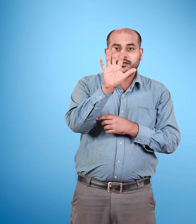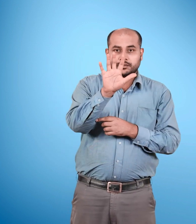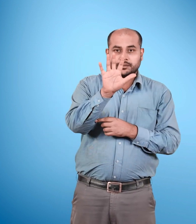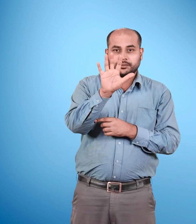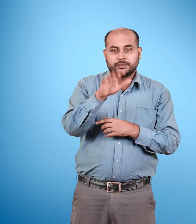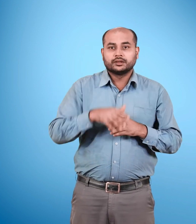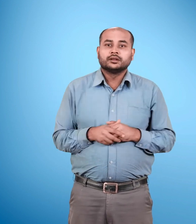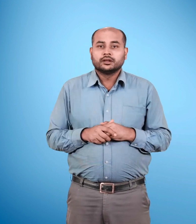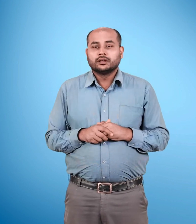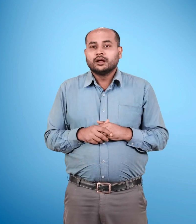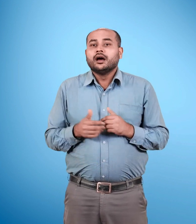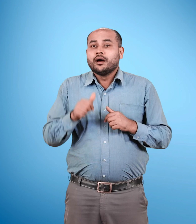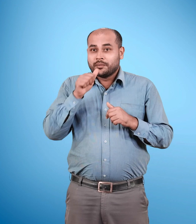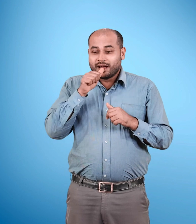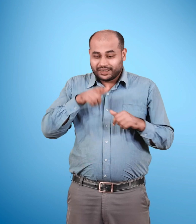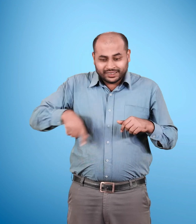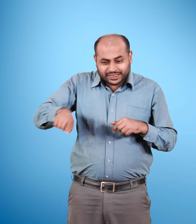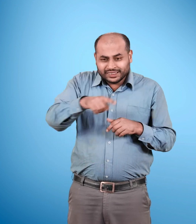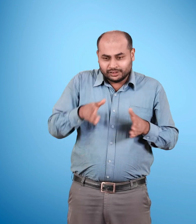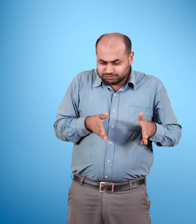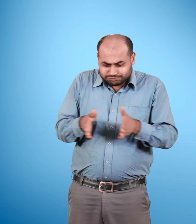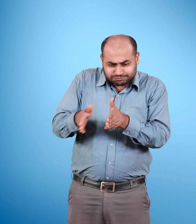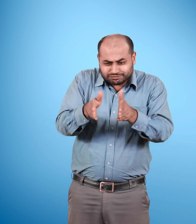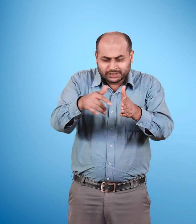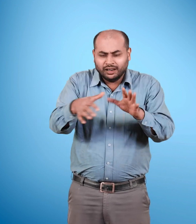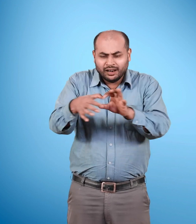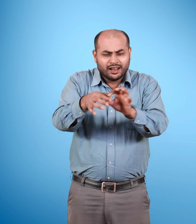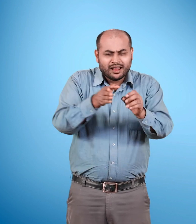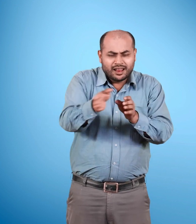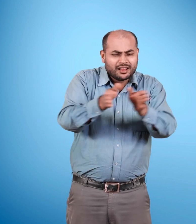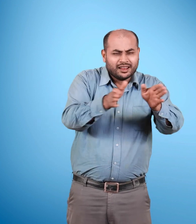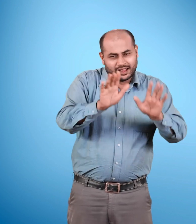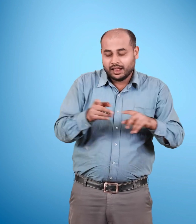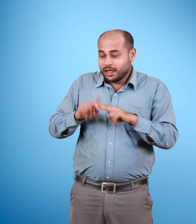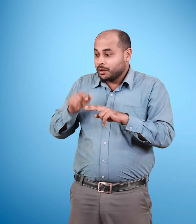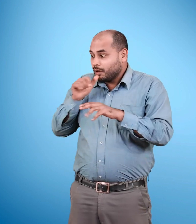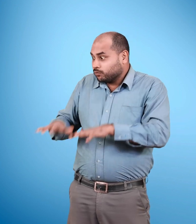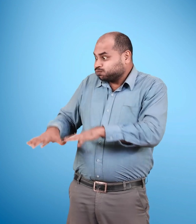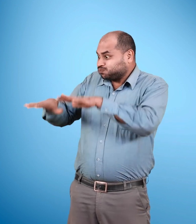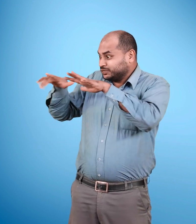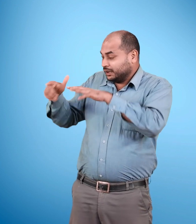5. Can the interlinking of rivers be a solution for mitigation of flood?